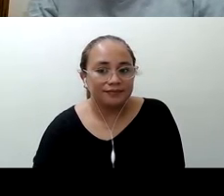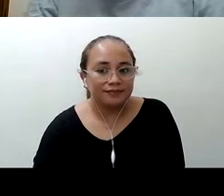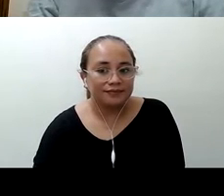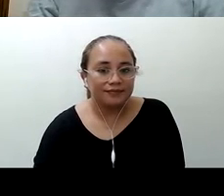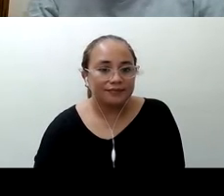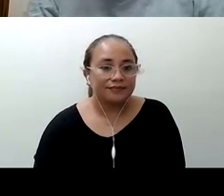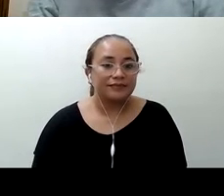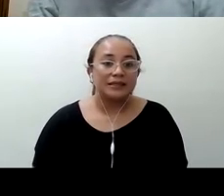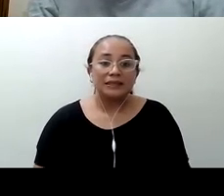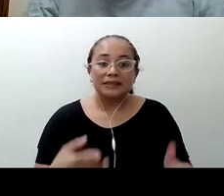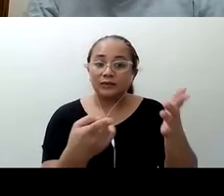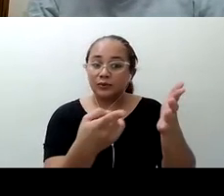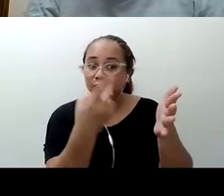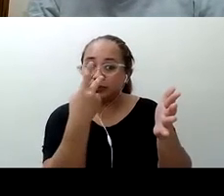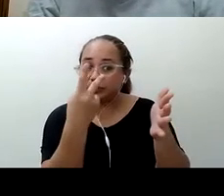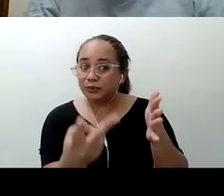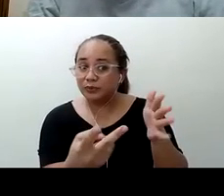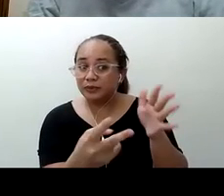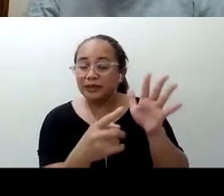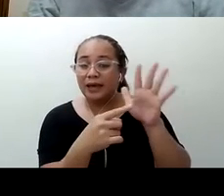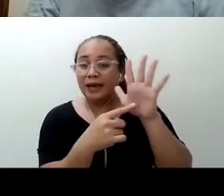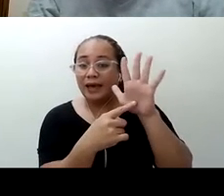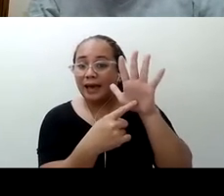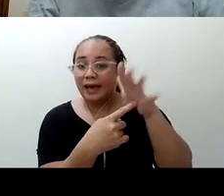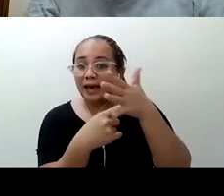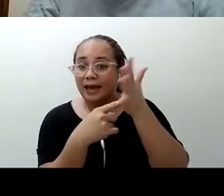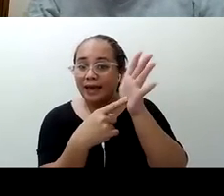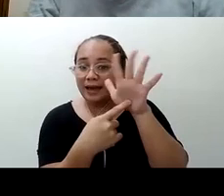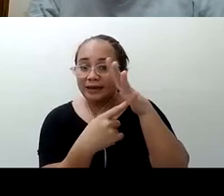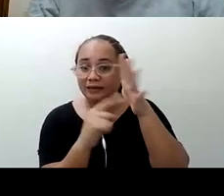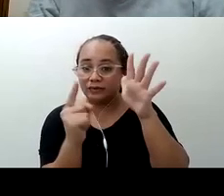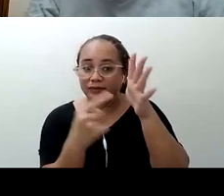And here's an example where you have palm orientation.